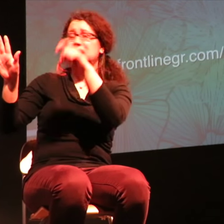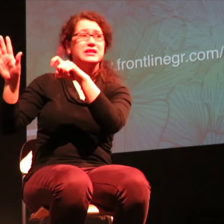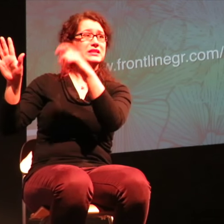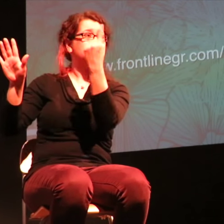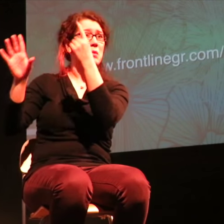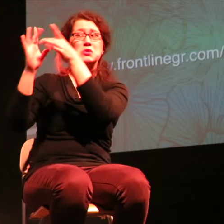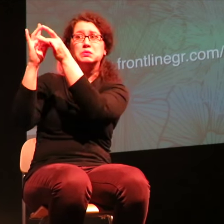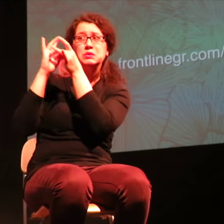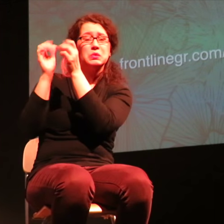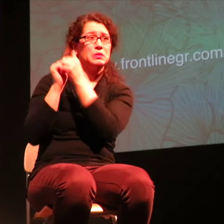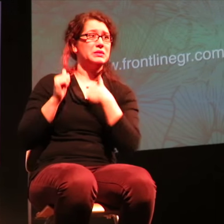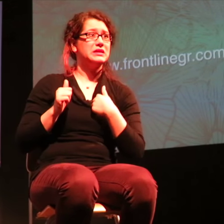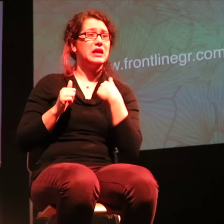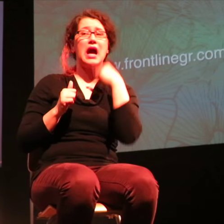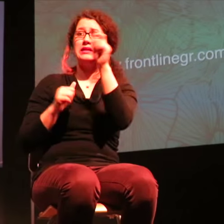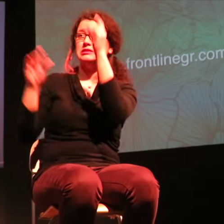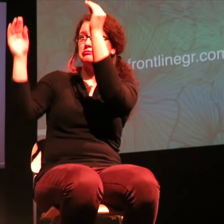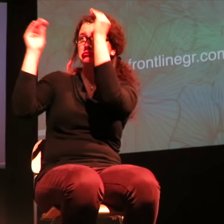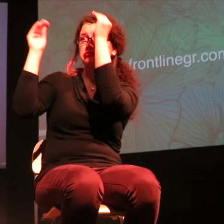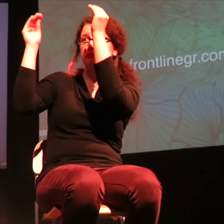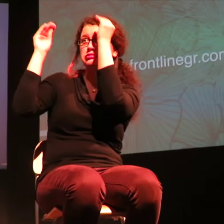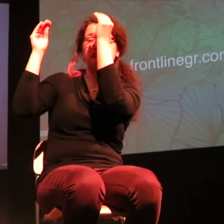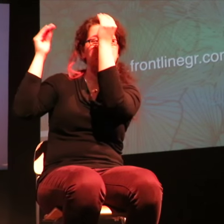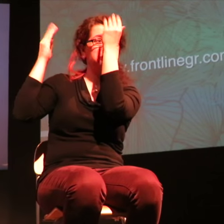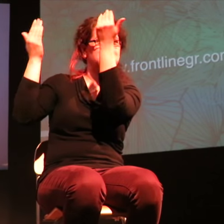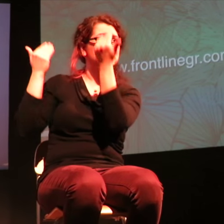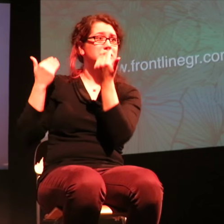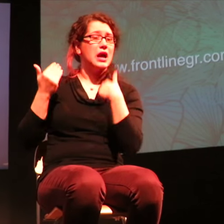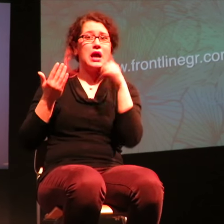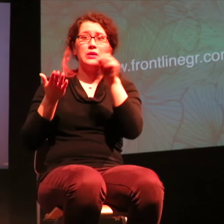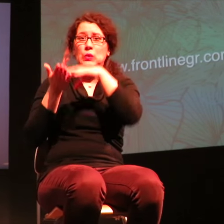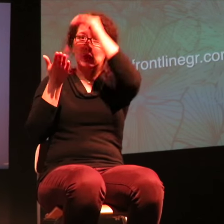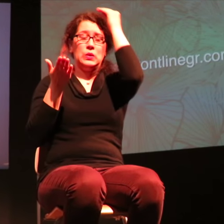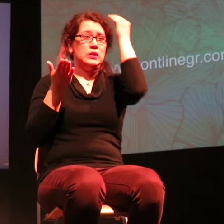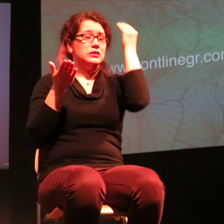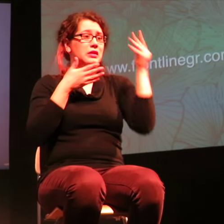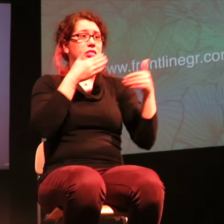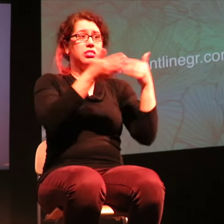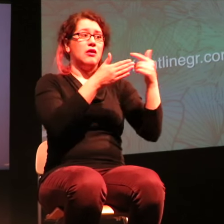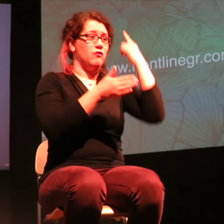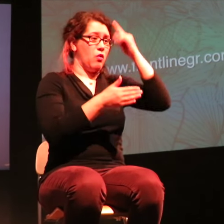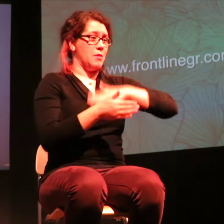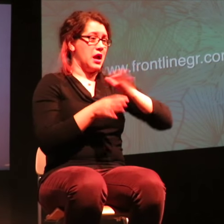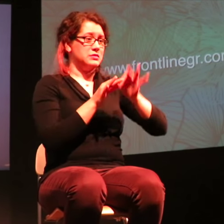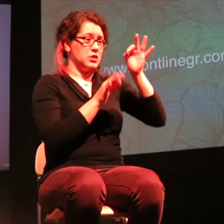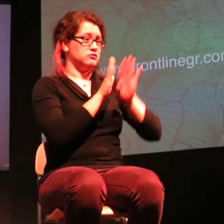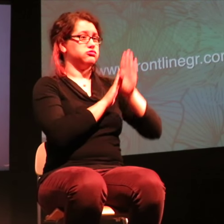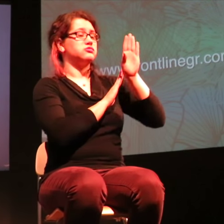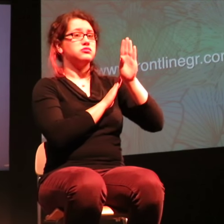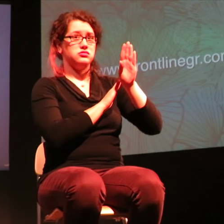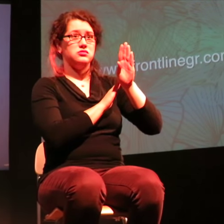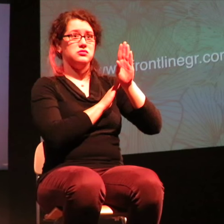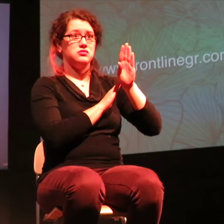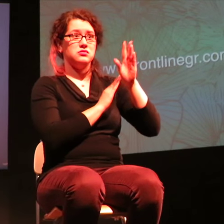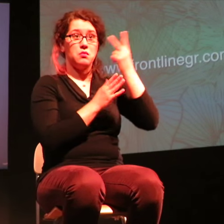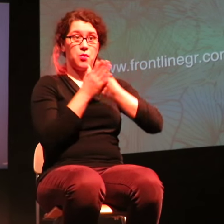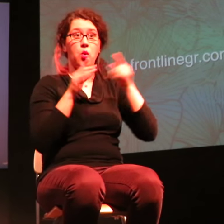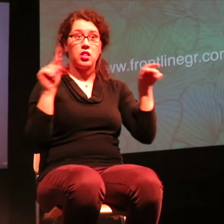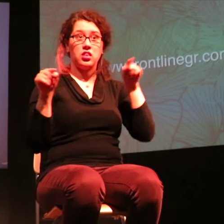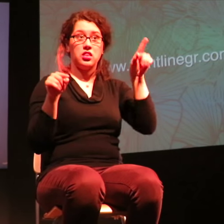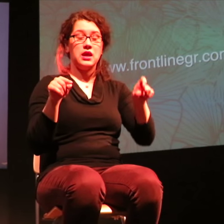be invested in. I need to make people this priority in my spiritual development. And so what we're asking for you to do is, would